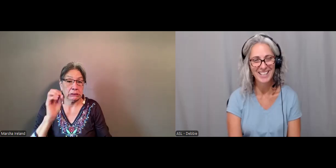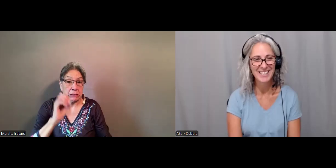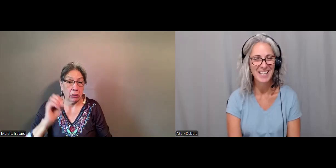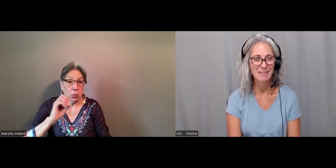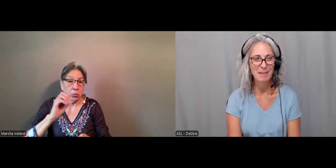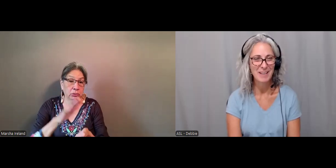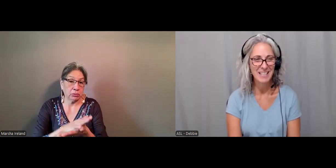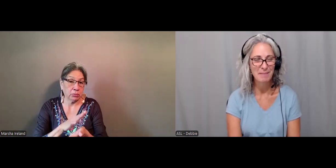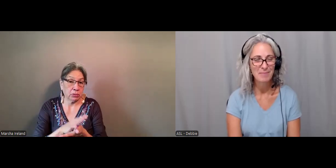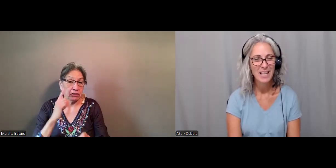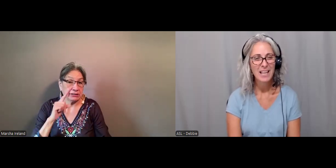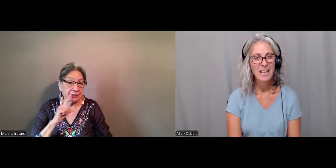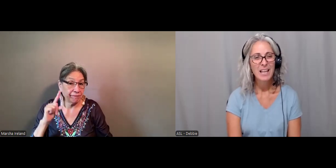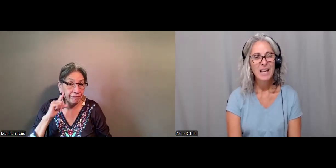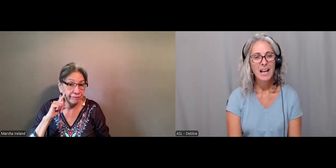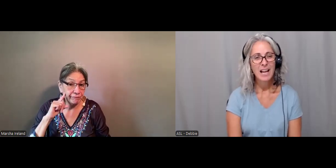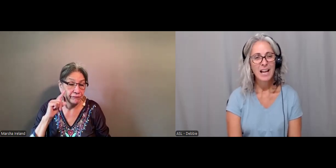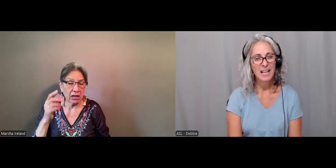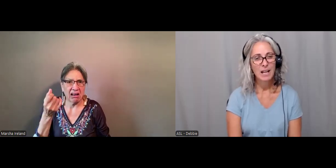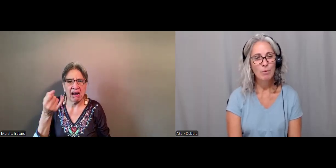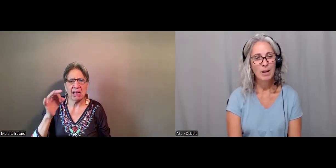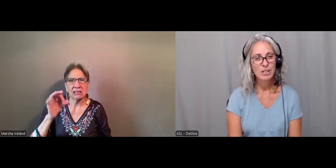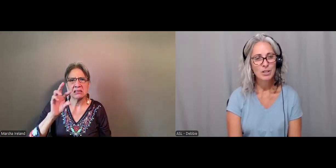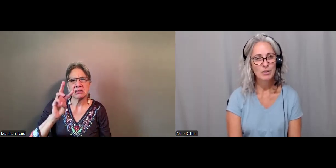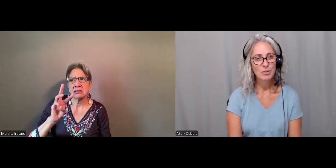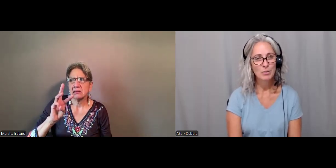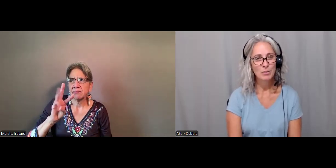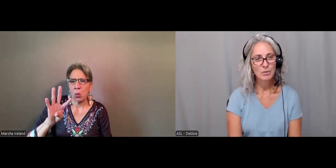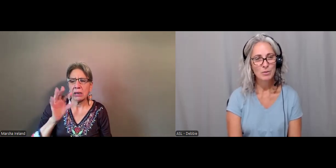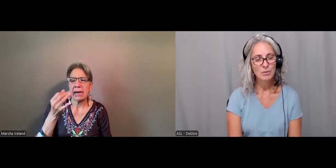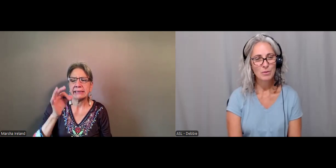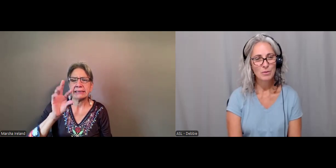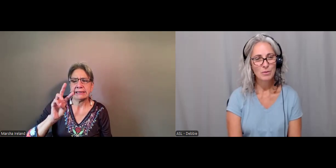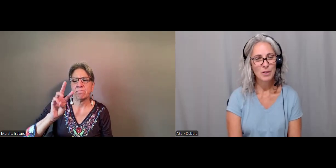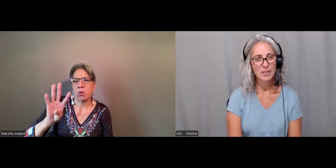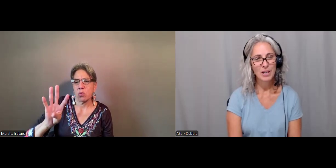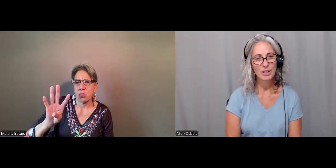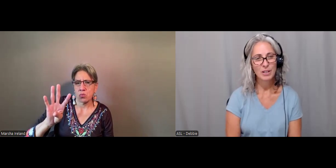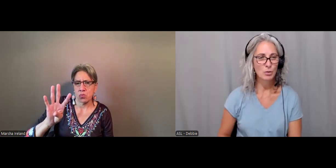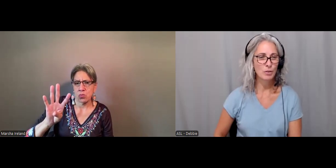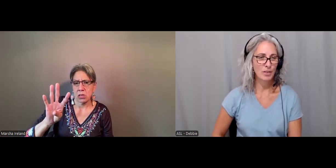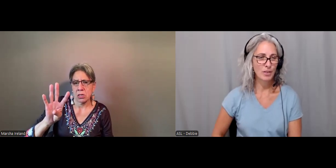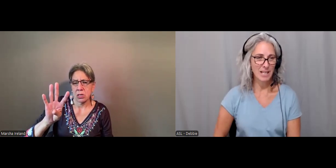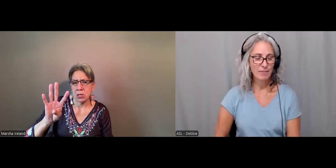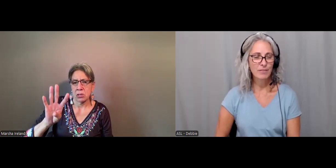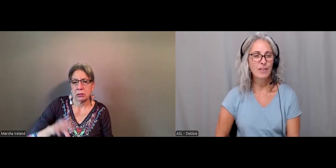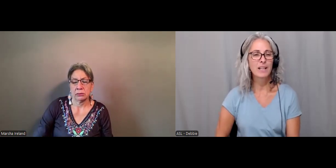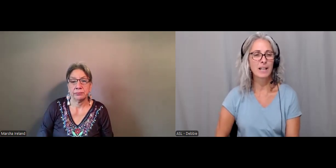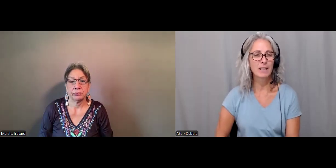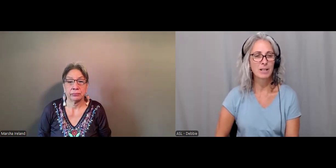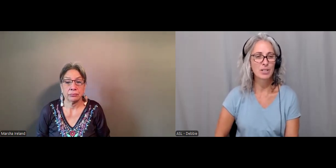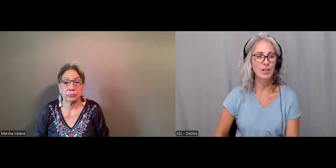Elijah is my maiden name. I went to the Ontario School for the